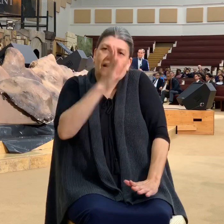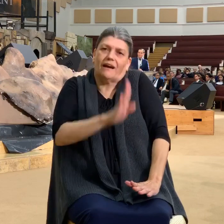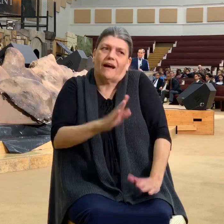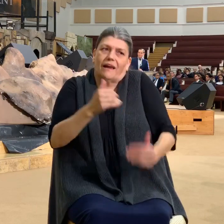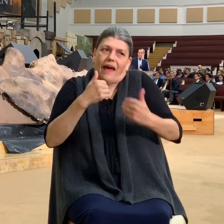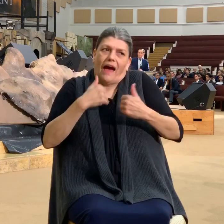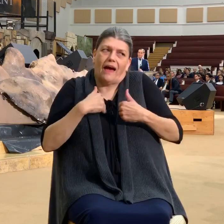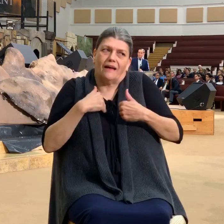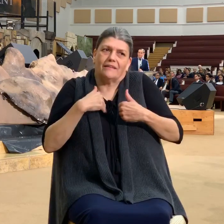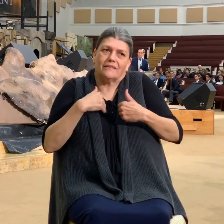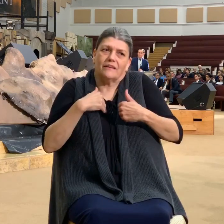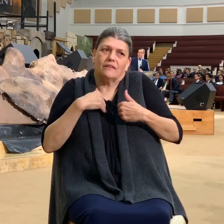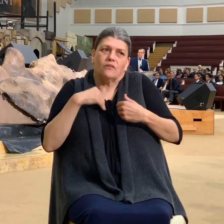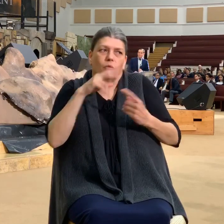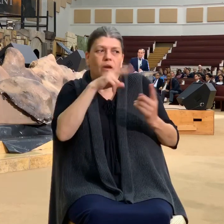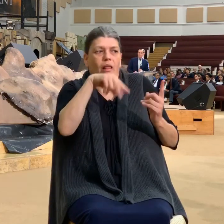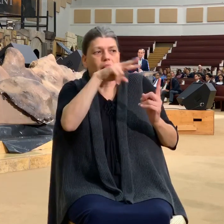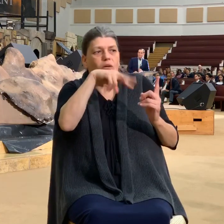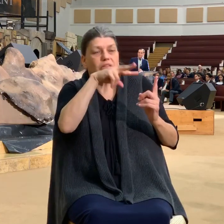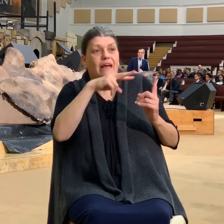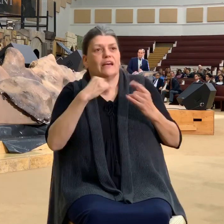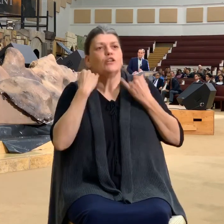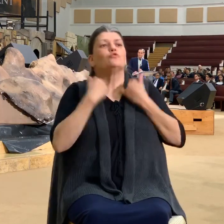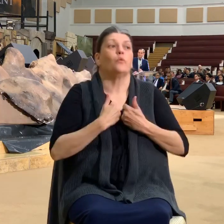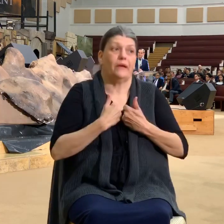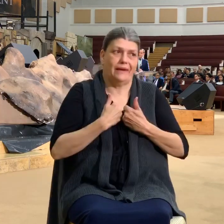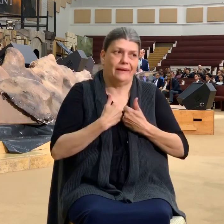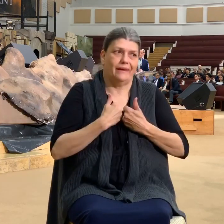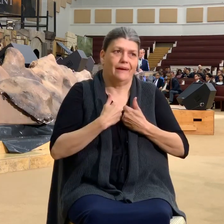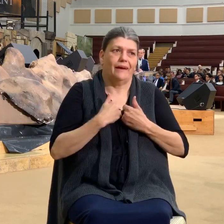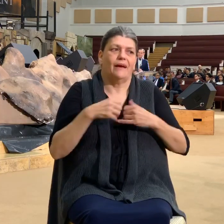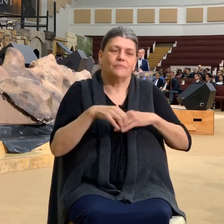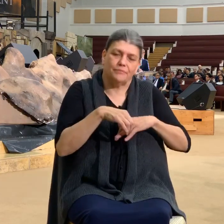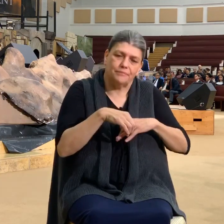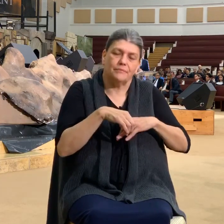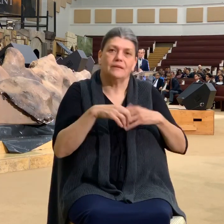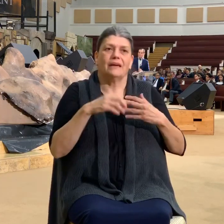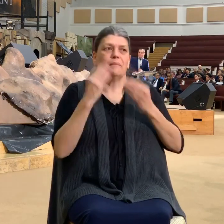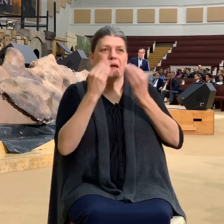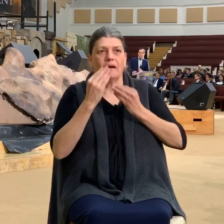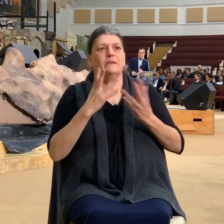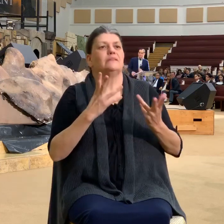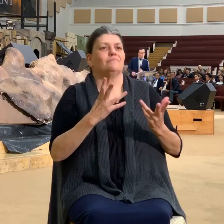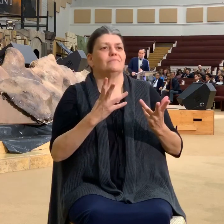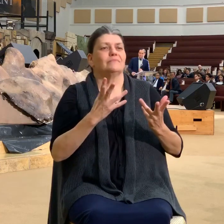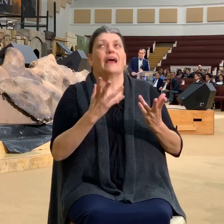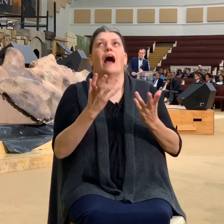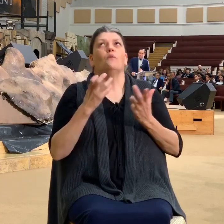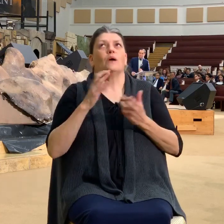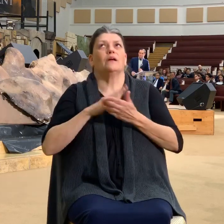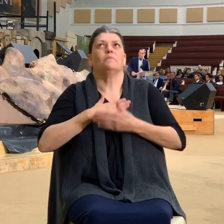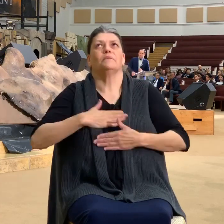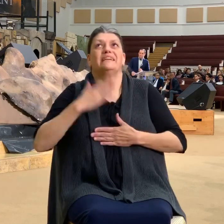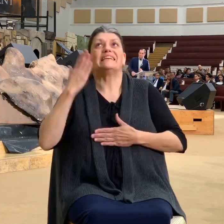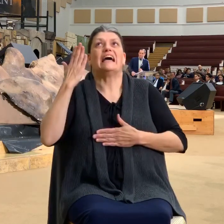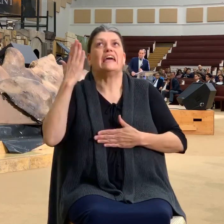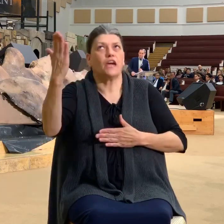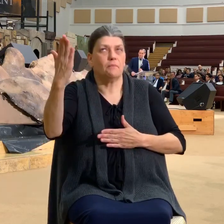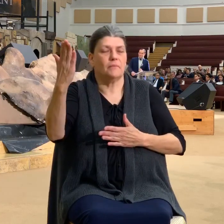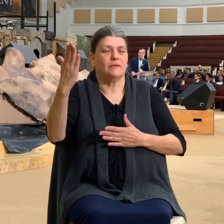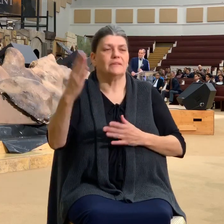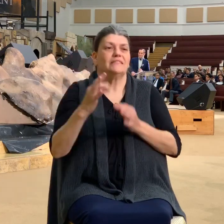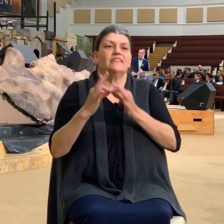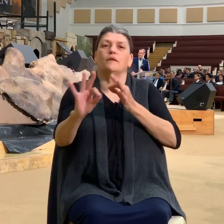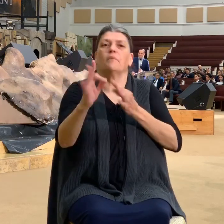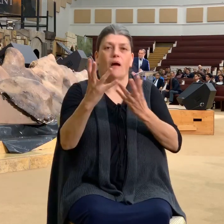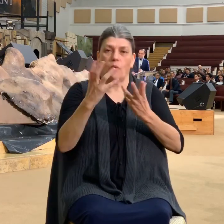towards adornment and jewelry. And if I want to please Him, it's pretty simple.